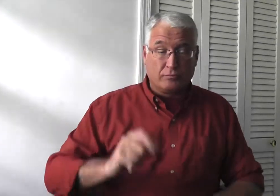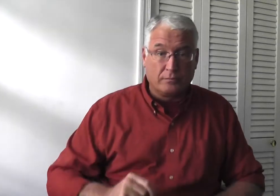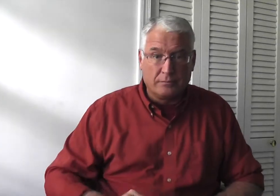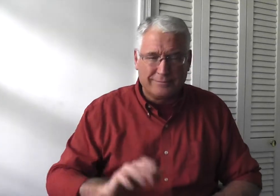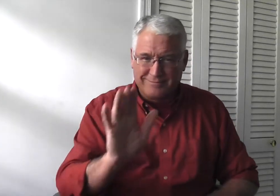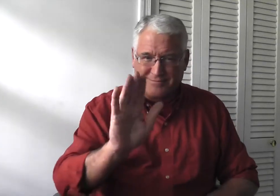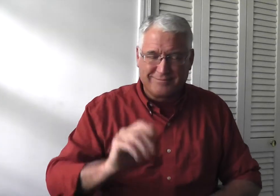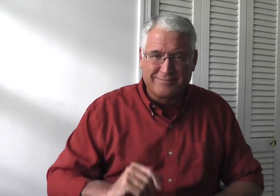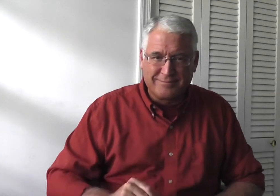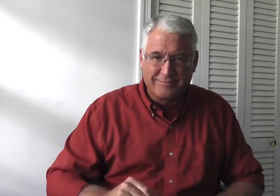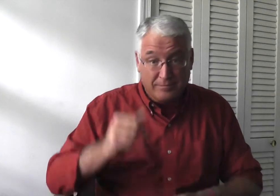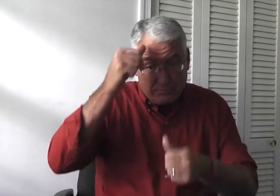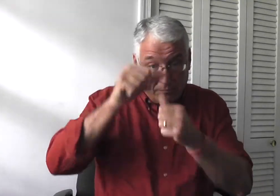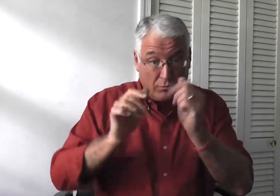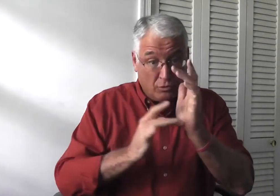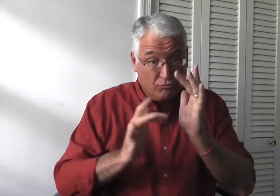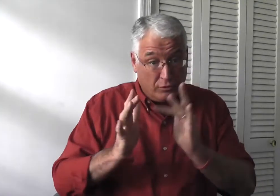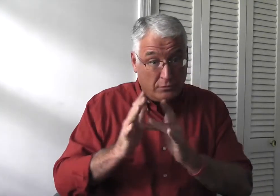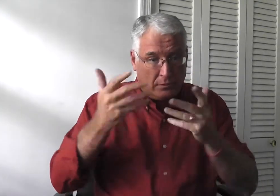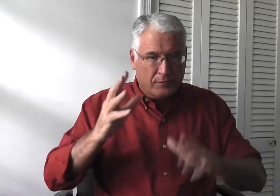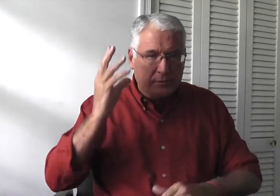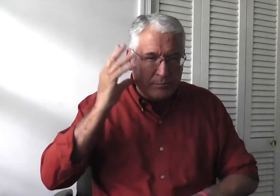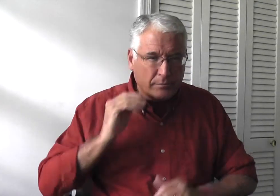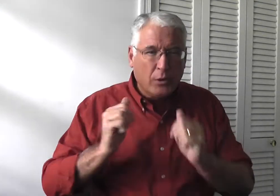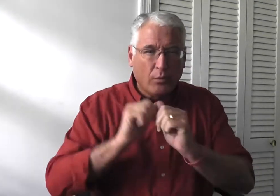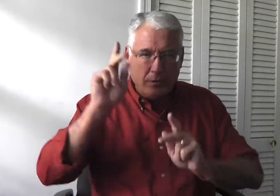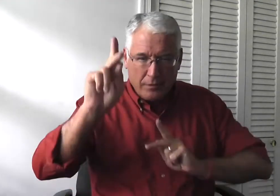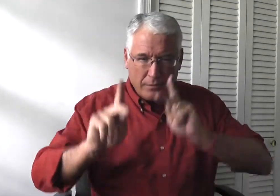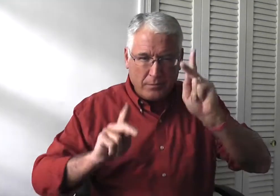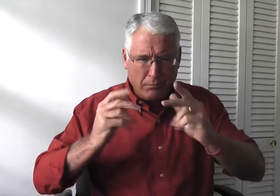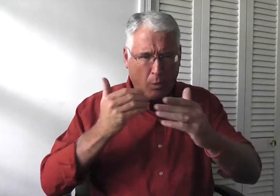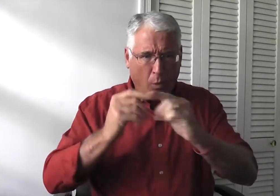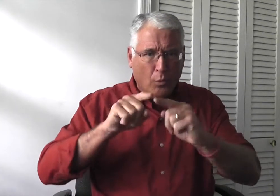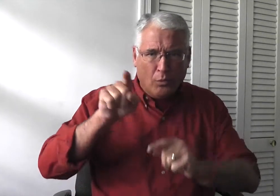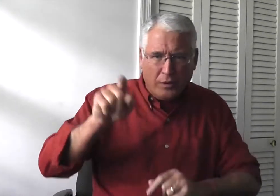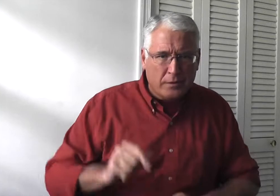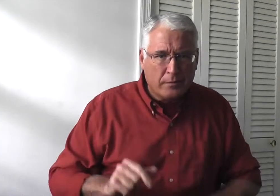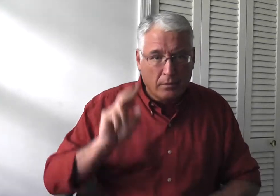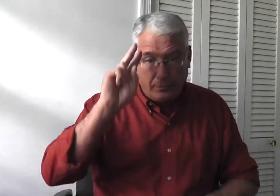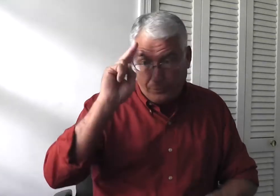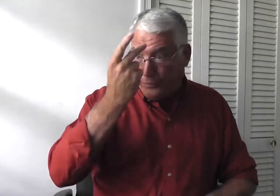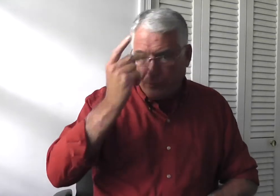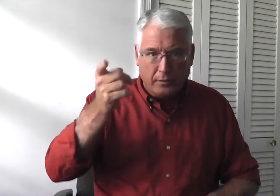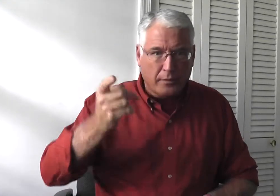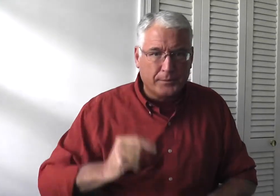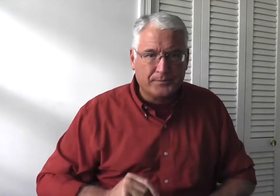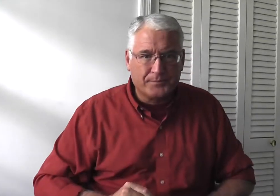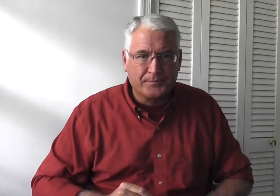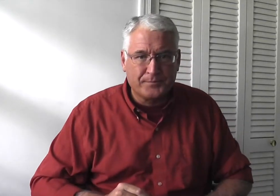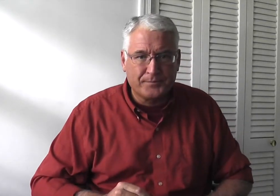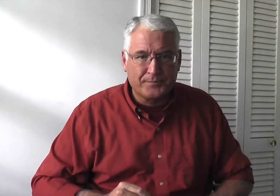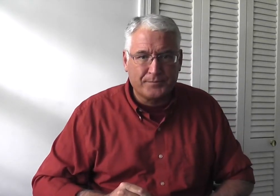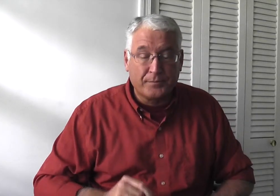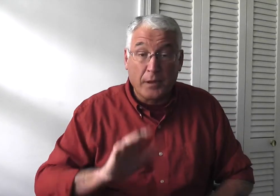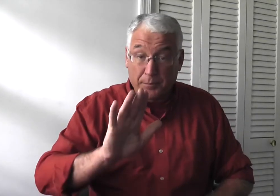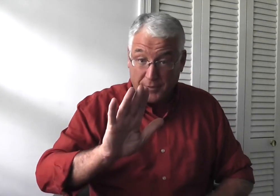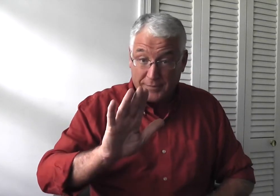Do you tend to feel discouraged? Don't. Jesus experienced this with people. They misunderstood